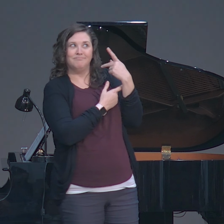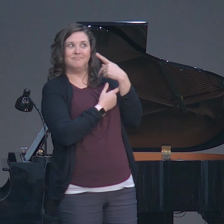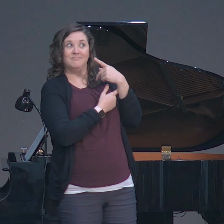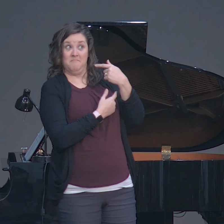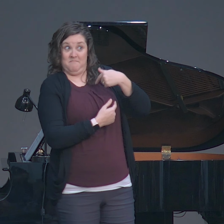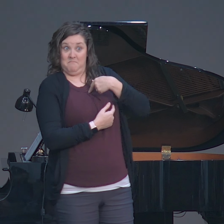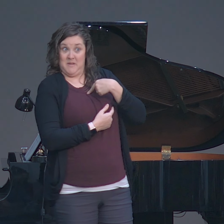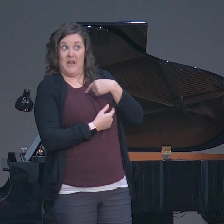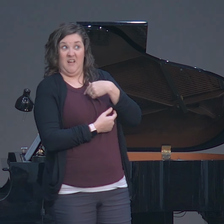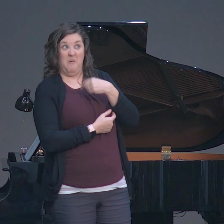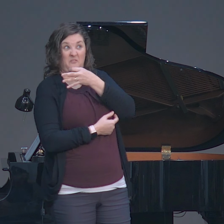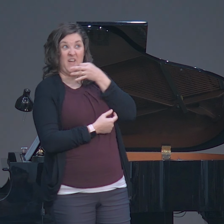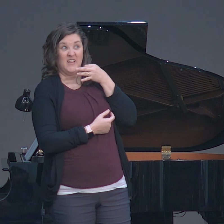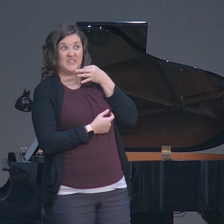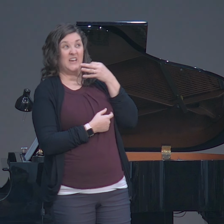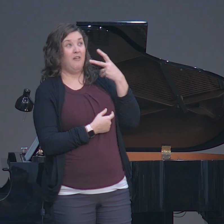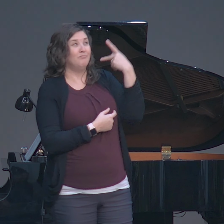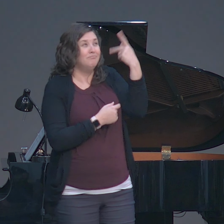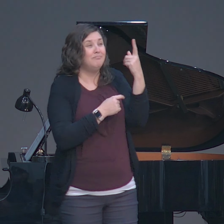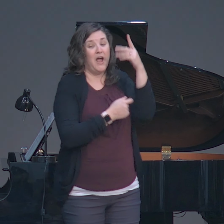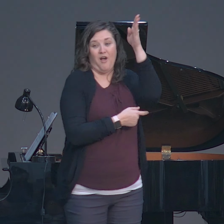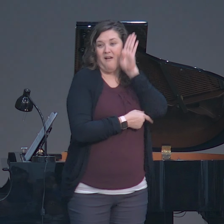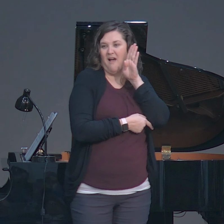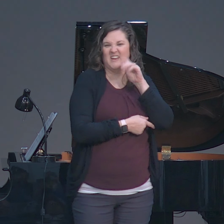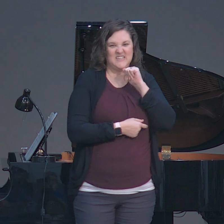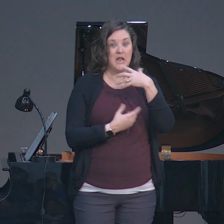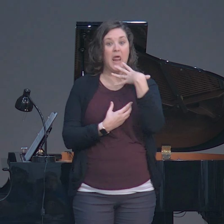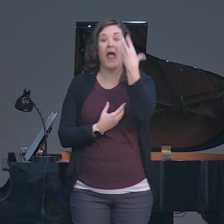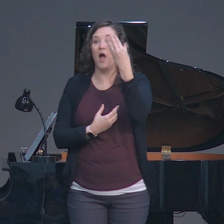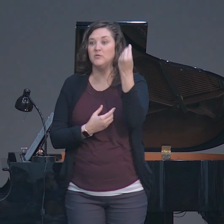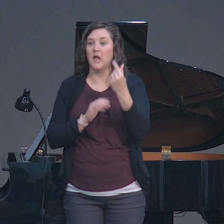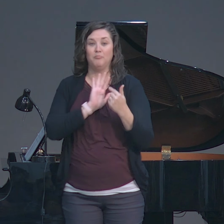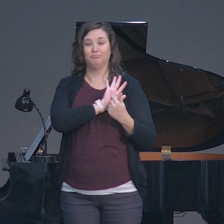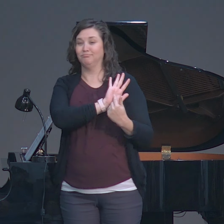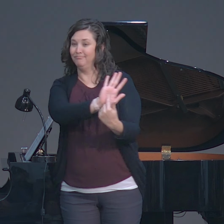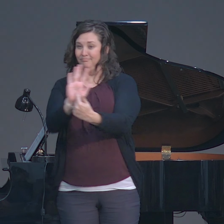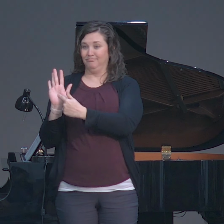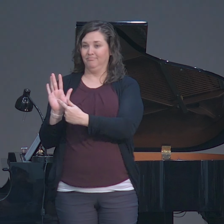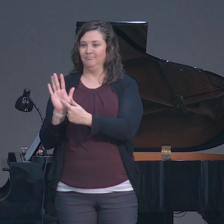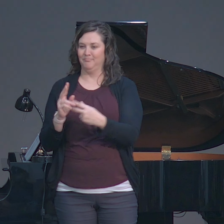himself. It was not to be an external show.